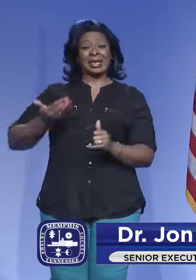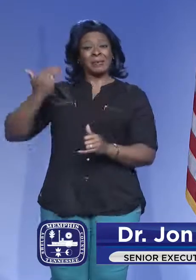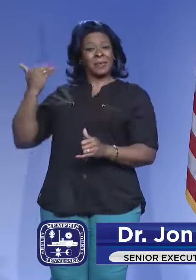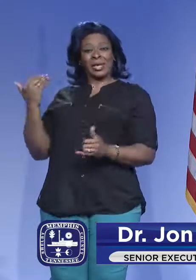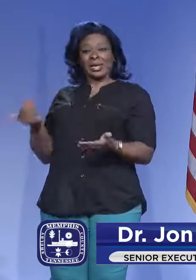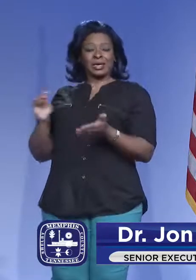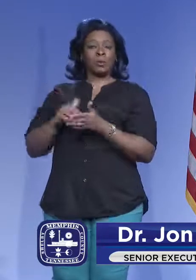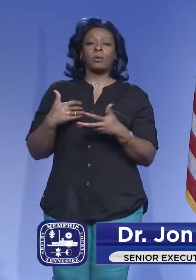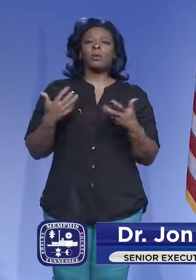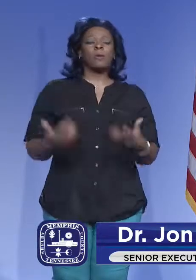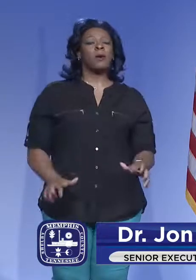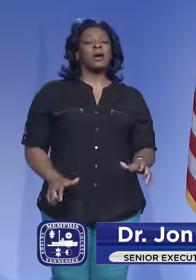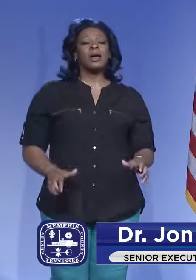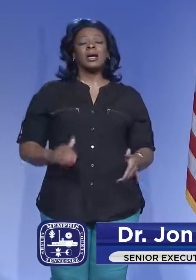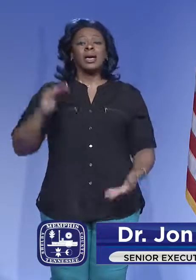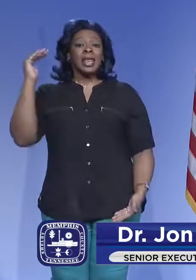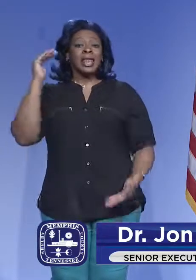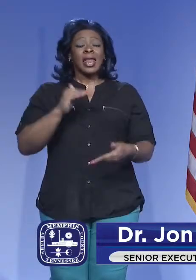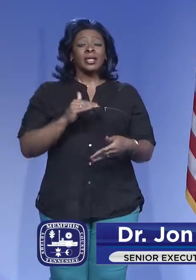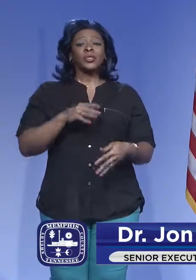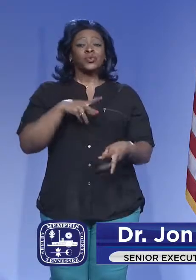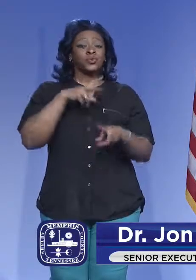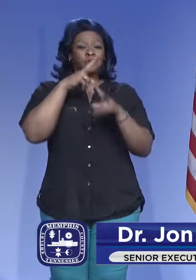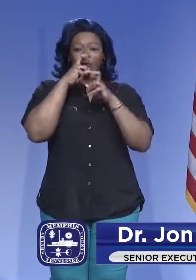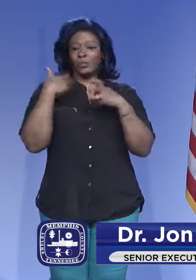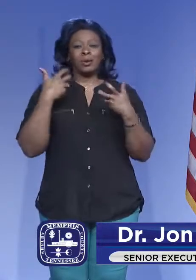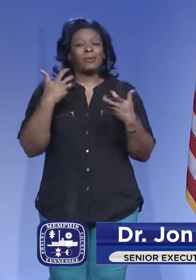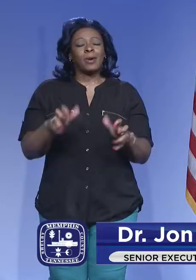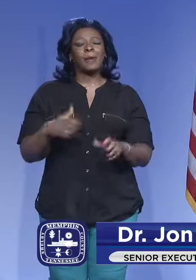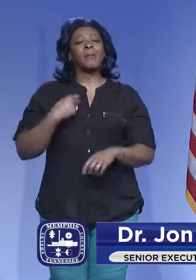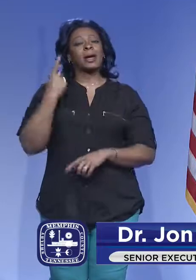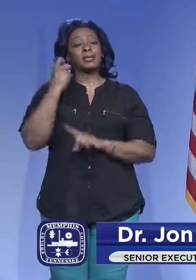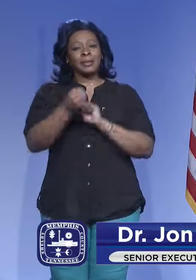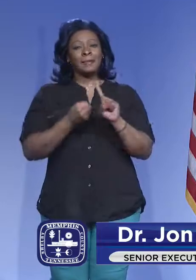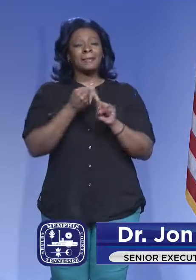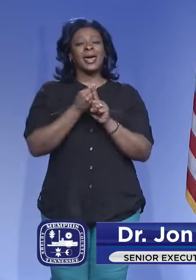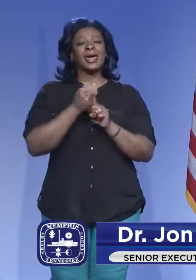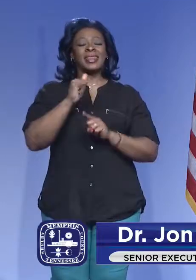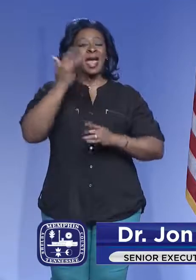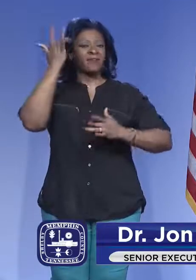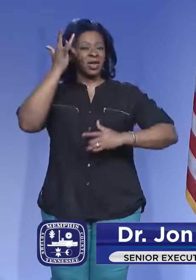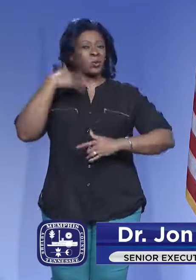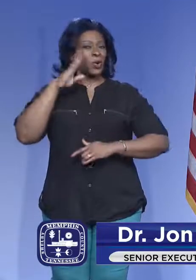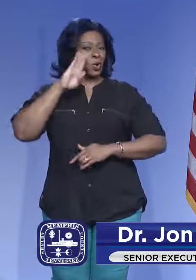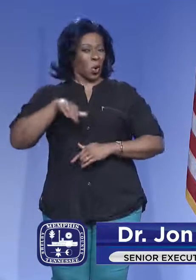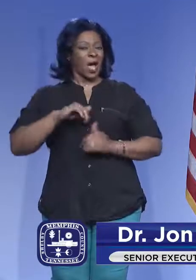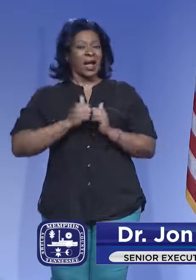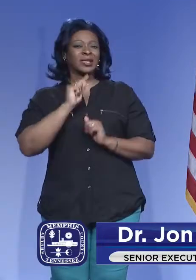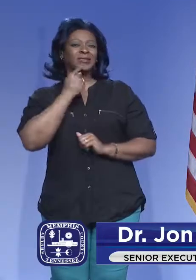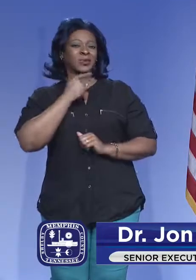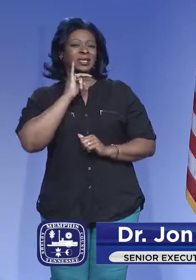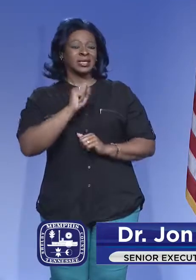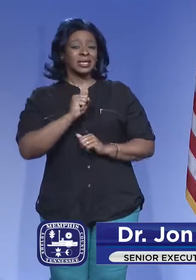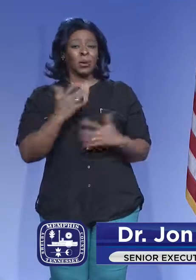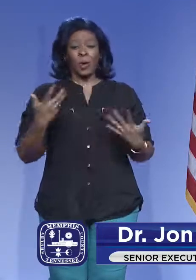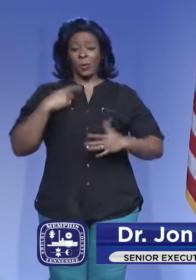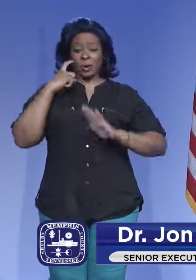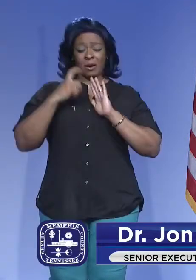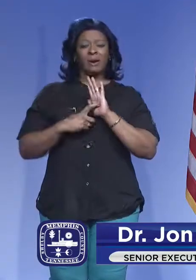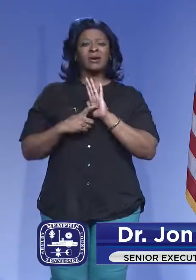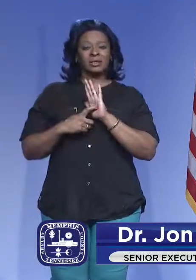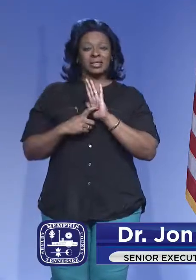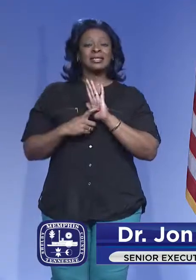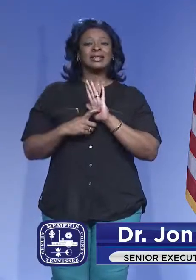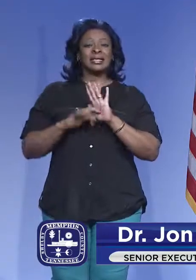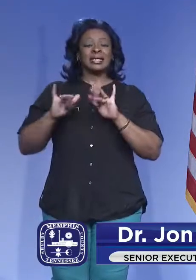So we didn't want to release any restrictions until we really understood what the impact of those variants was going to be. And what we've seen is that they've come